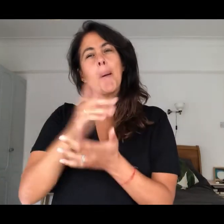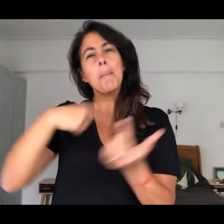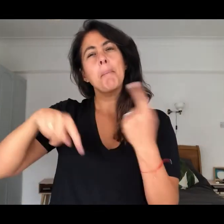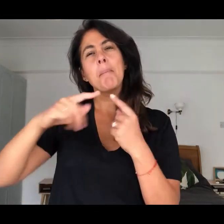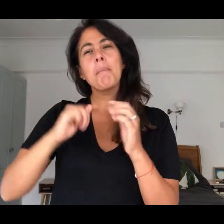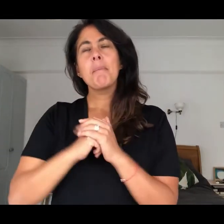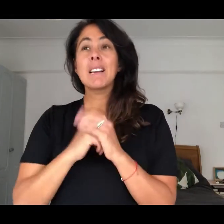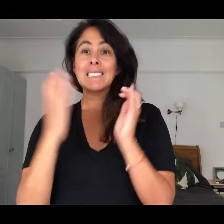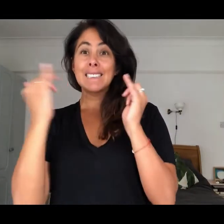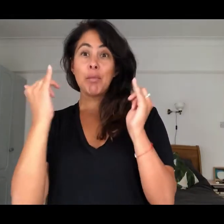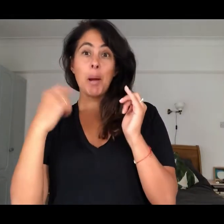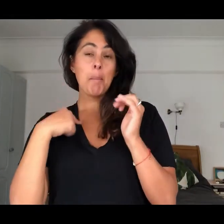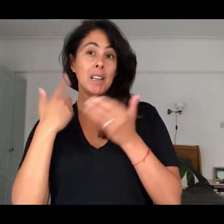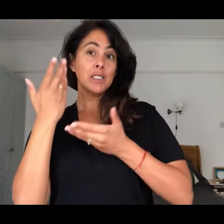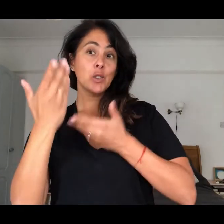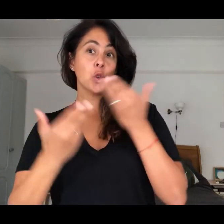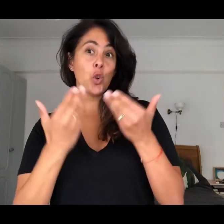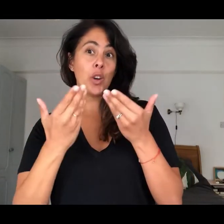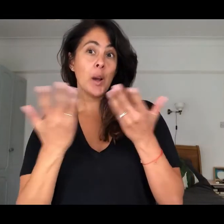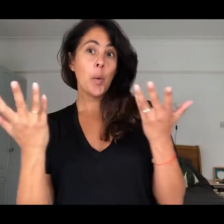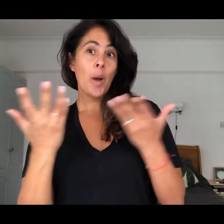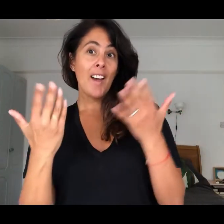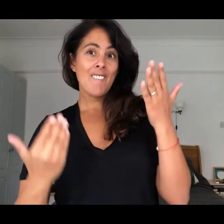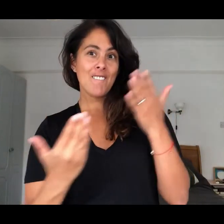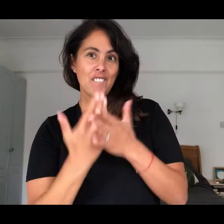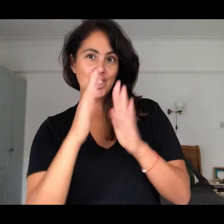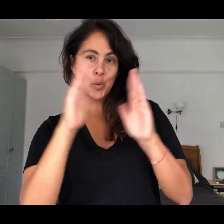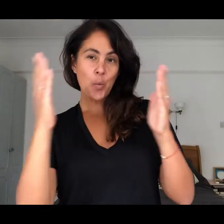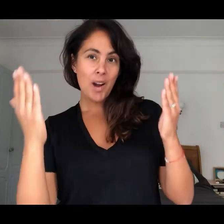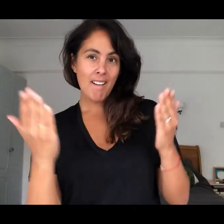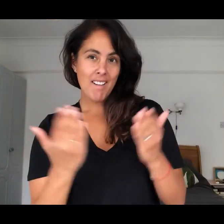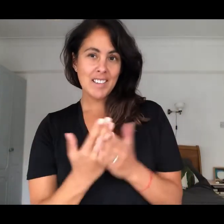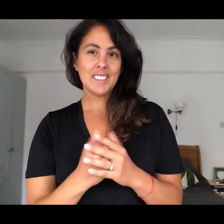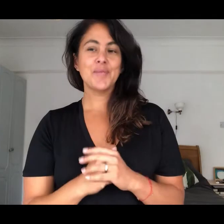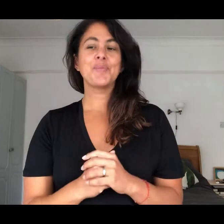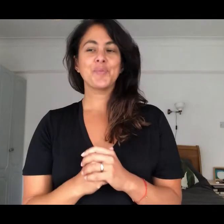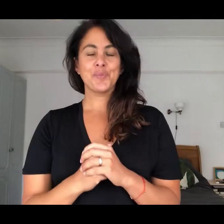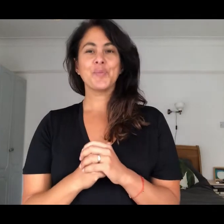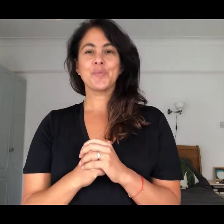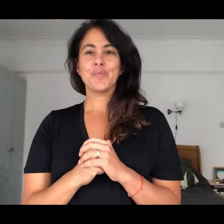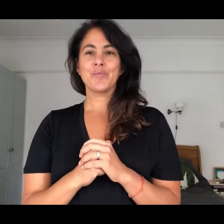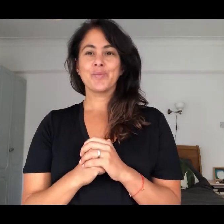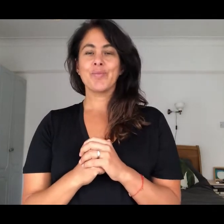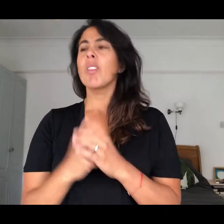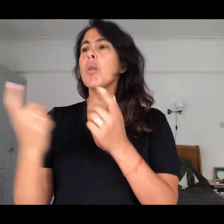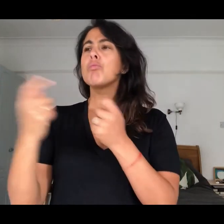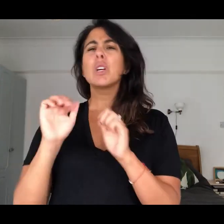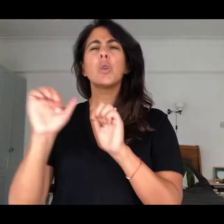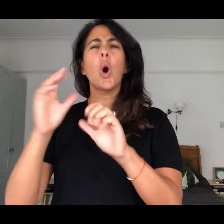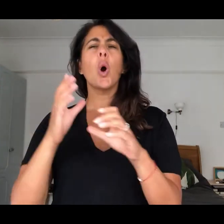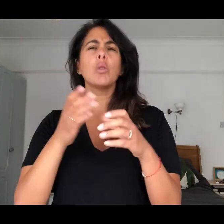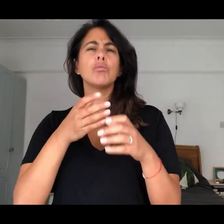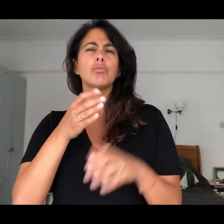together. Thought it might cheer us up to celebrate my feature in Fashion World.